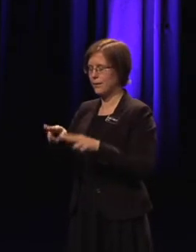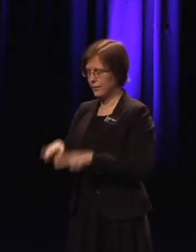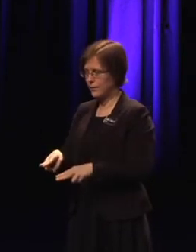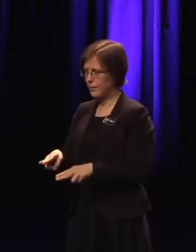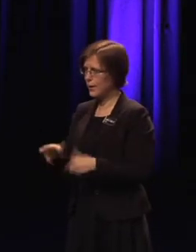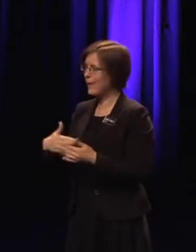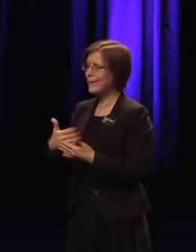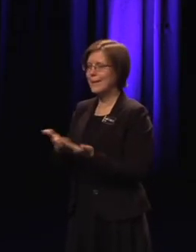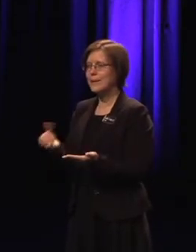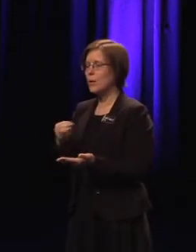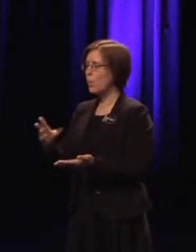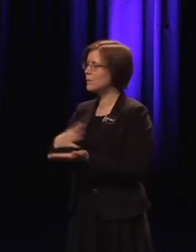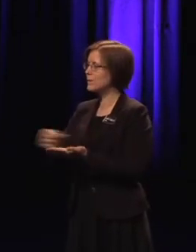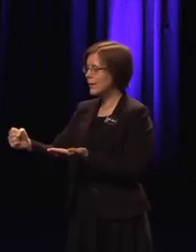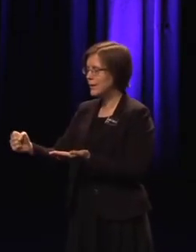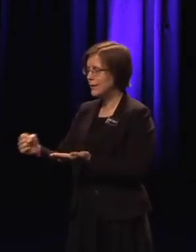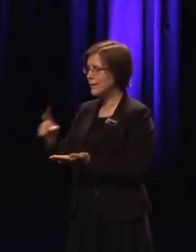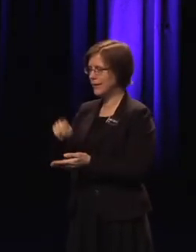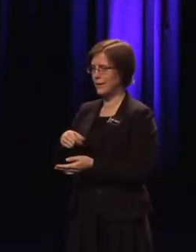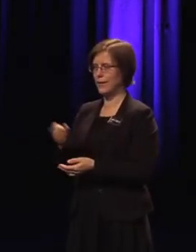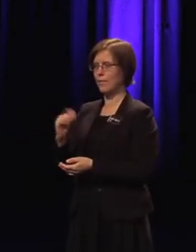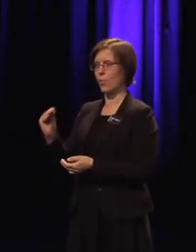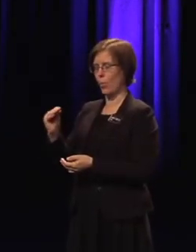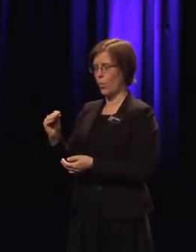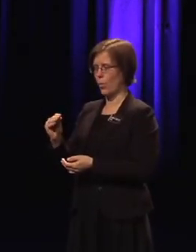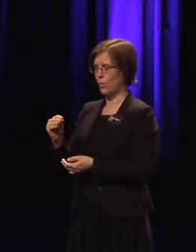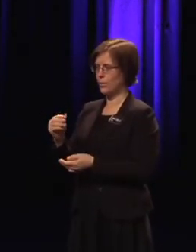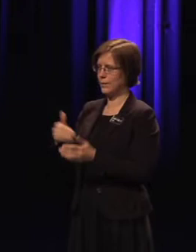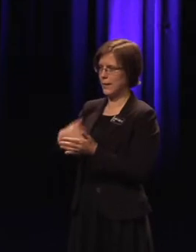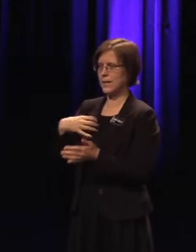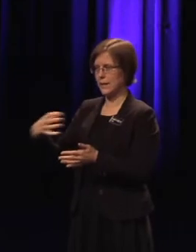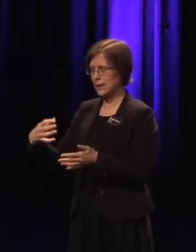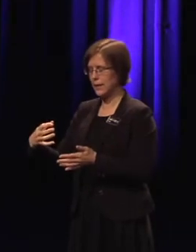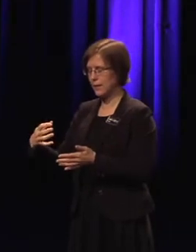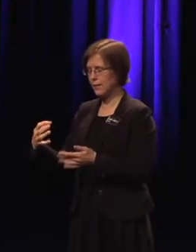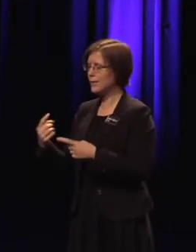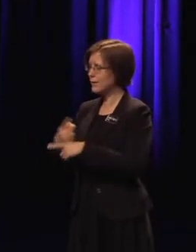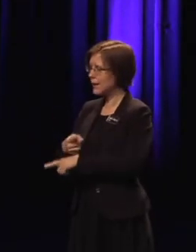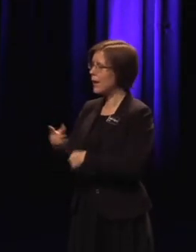for sale to the few, to the rich, but rather they